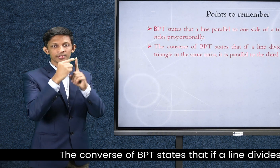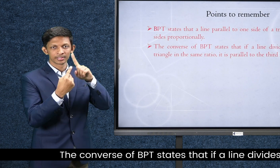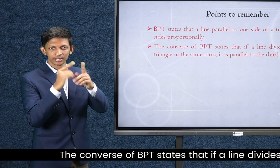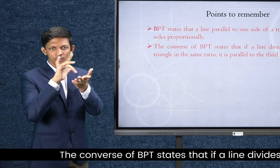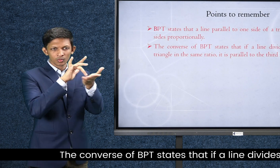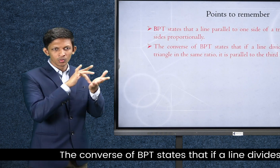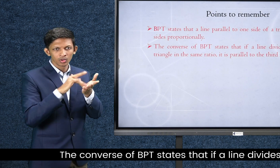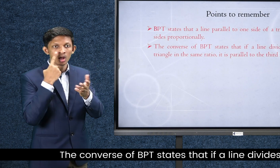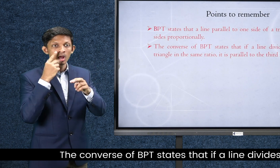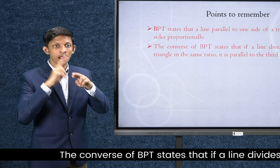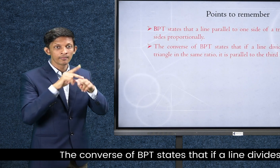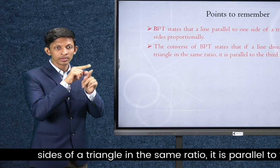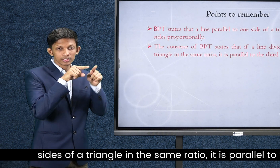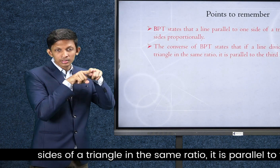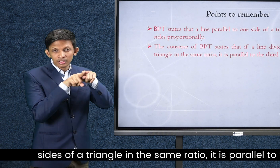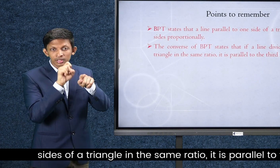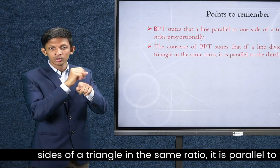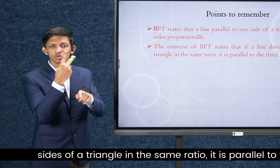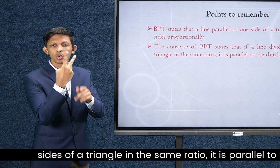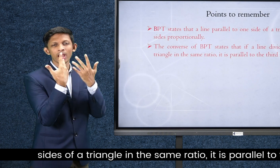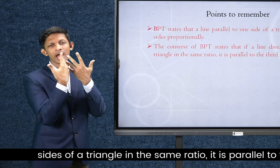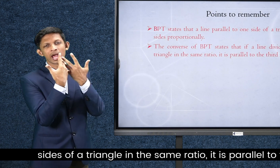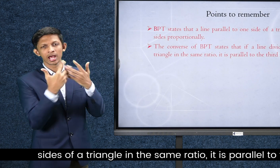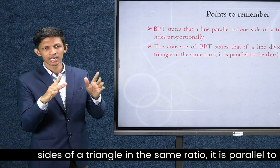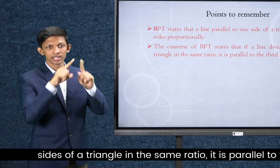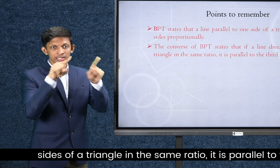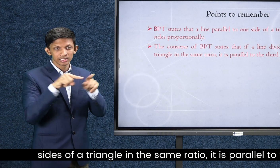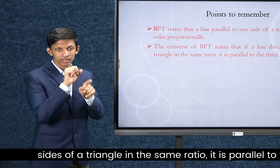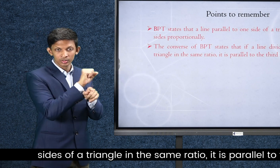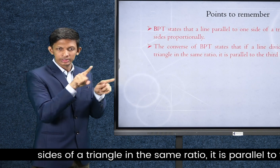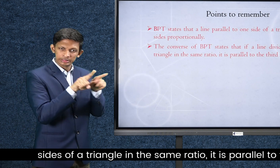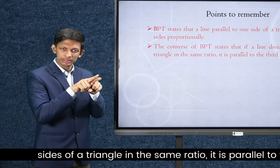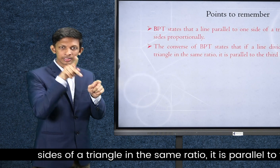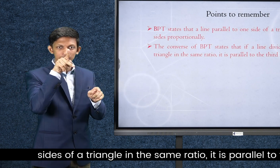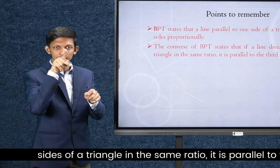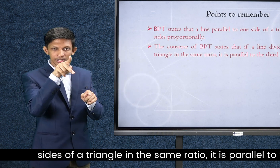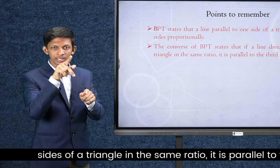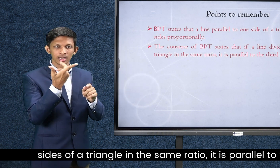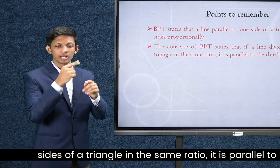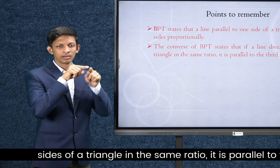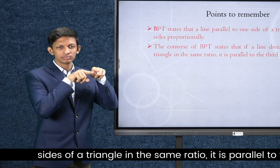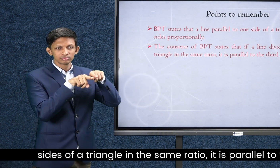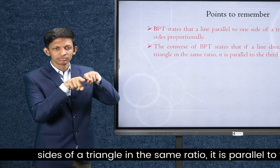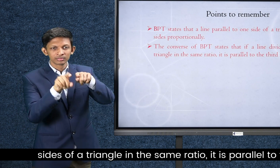line divides any two sides of a triangle in the same ratio, it is parallel to the third side.